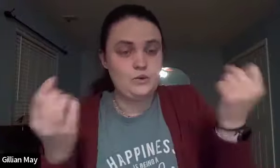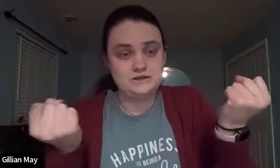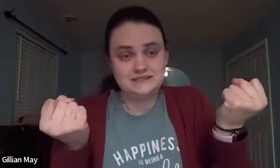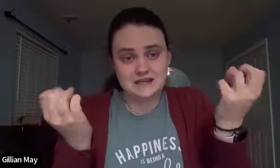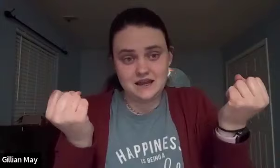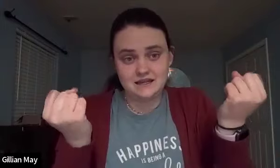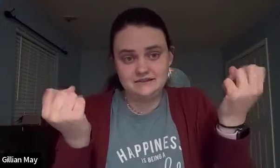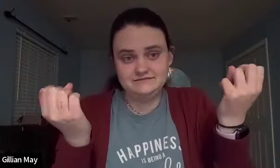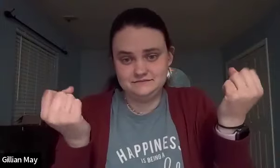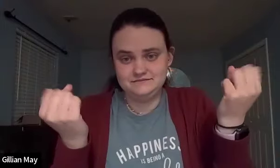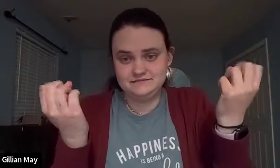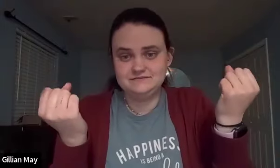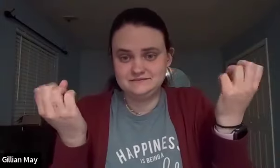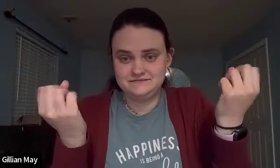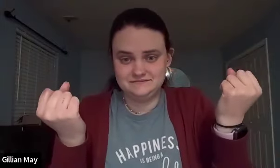or sign.